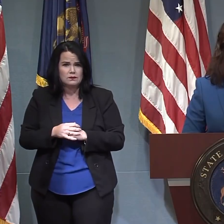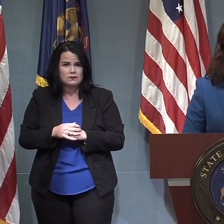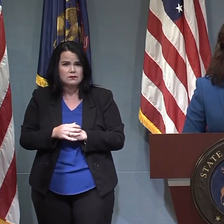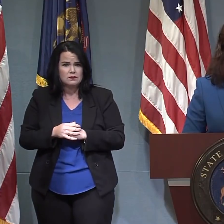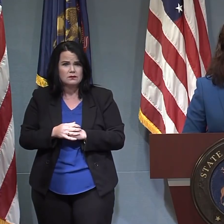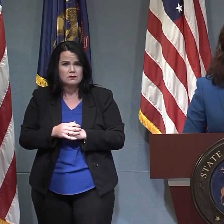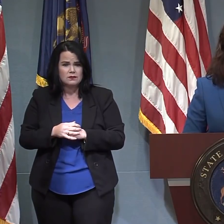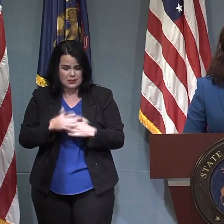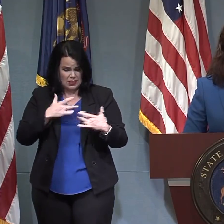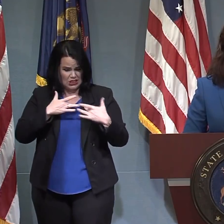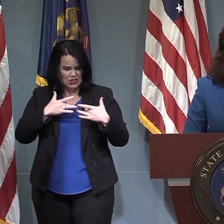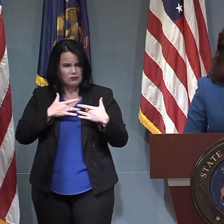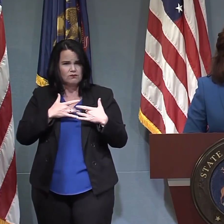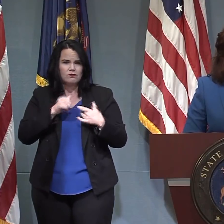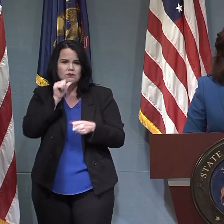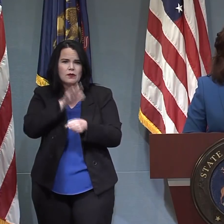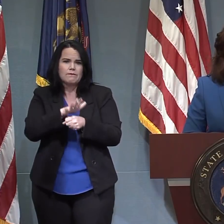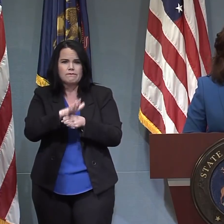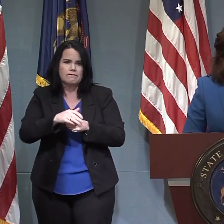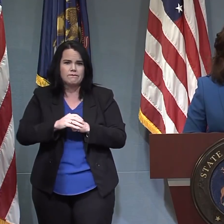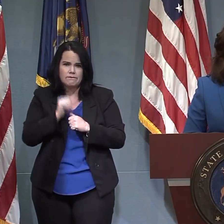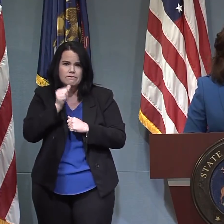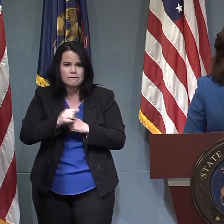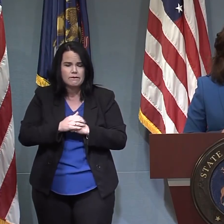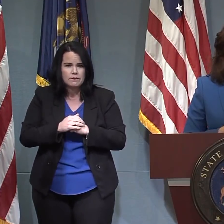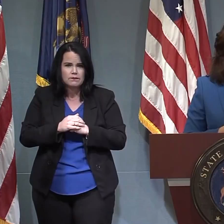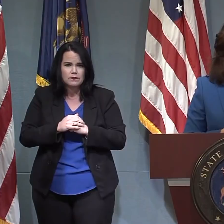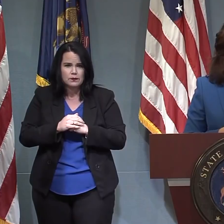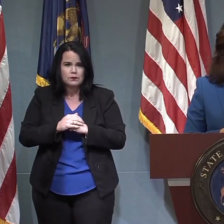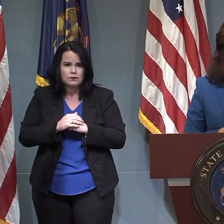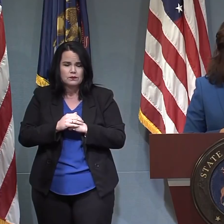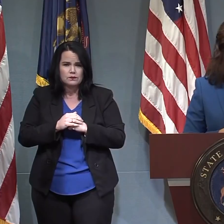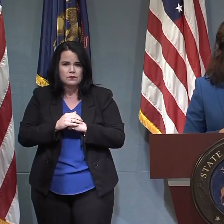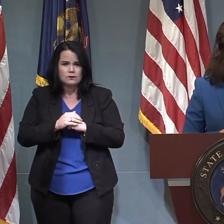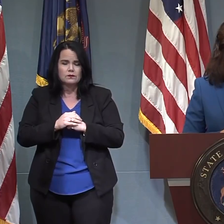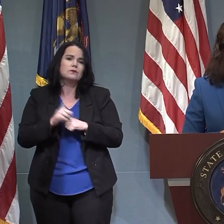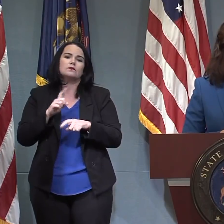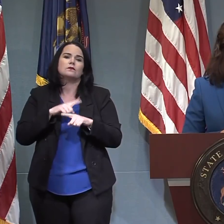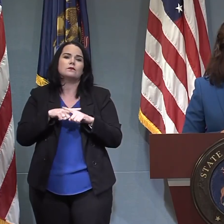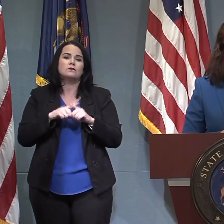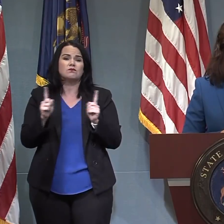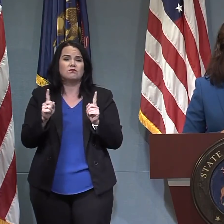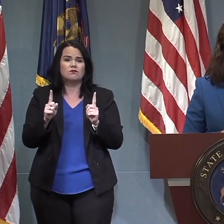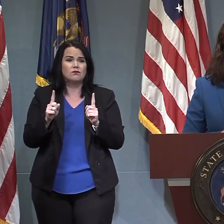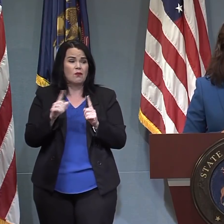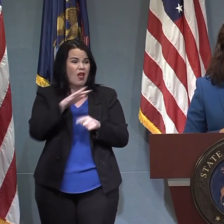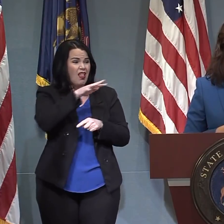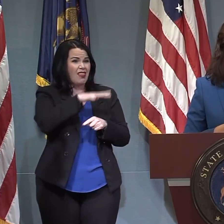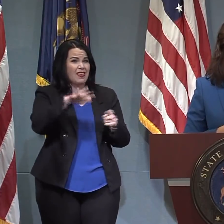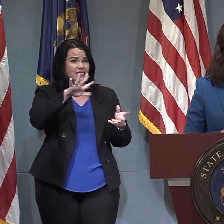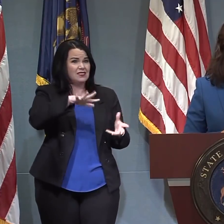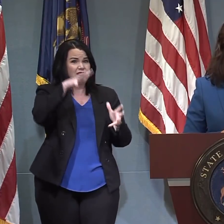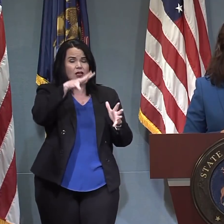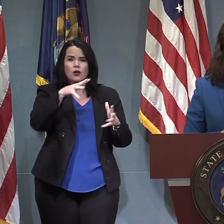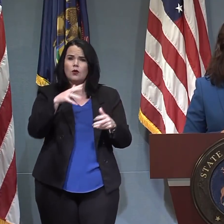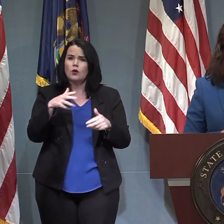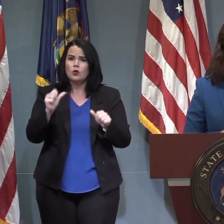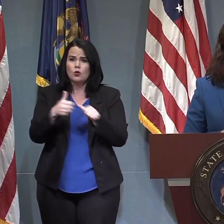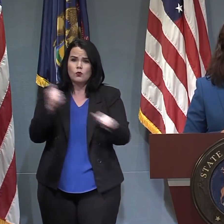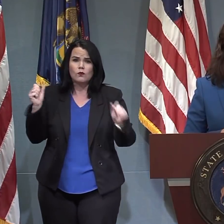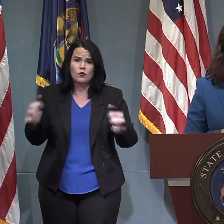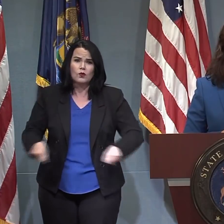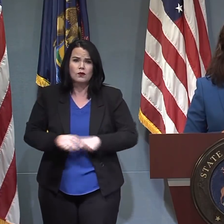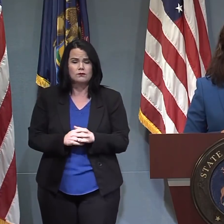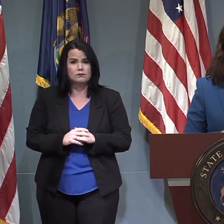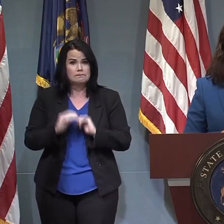concerning isn't a strong enough word. And yet, this could be avoided if Republican